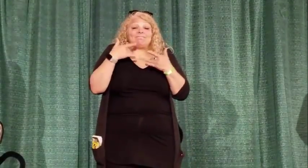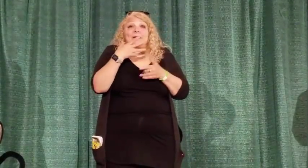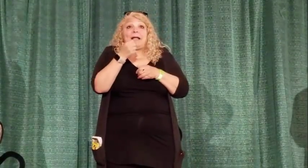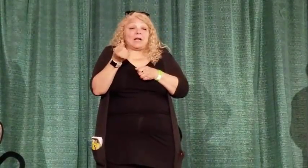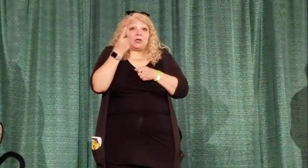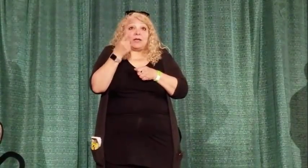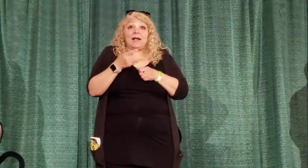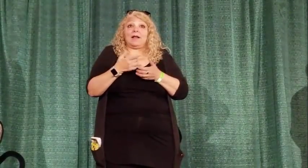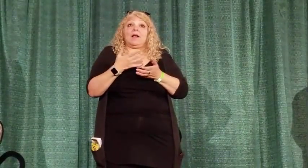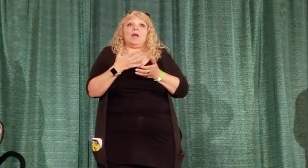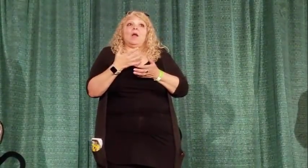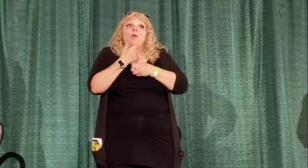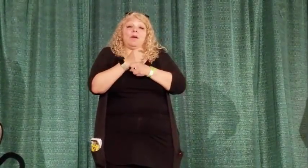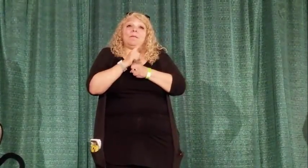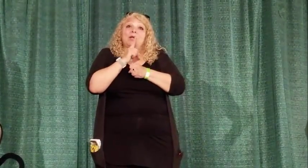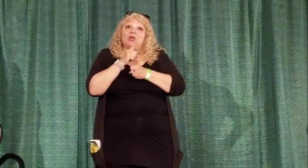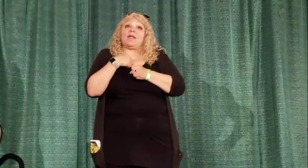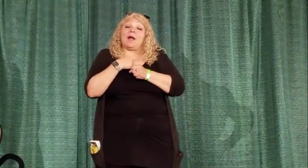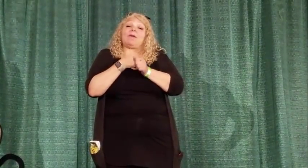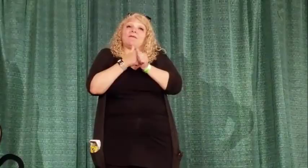egos take us too far in the wrong direction.